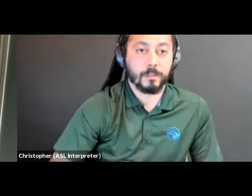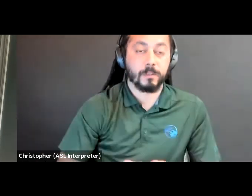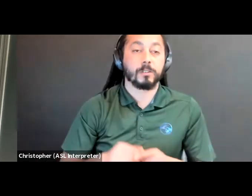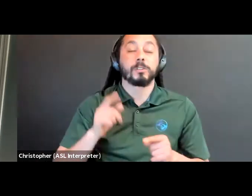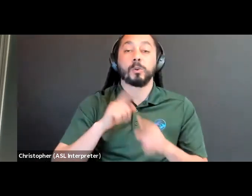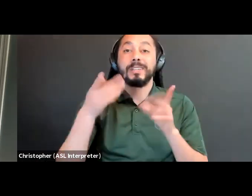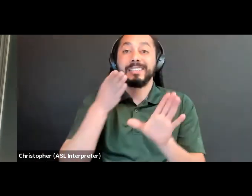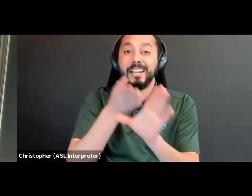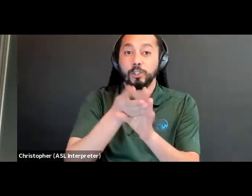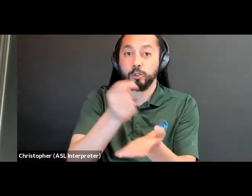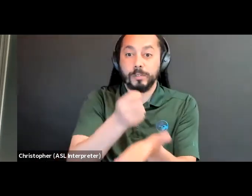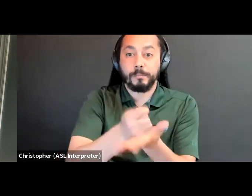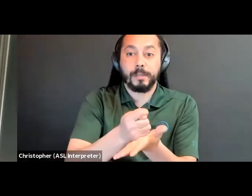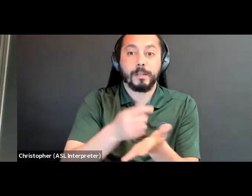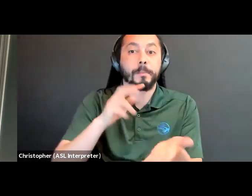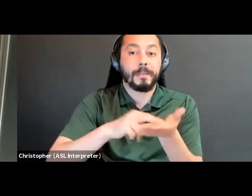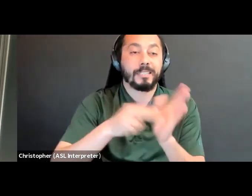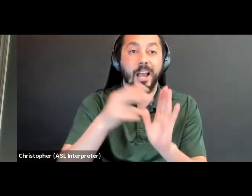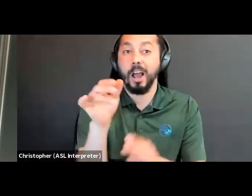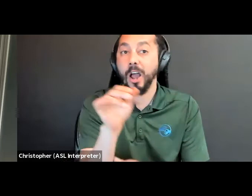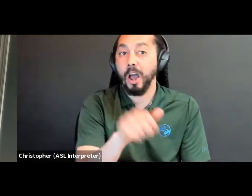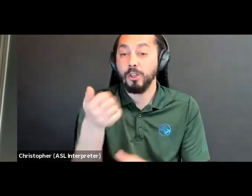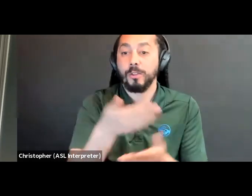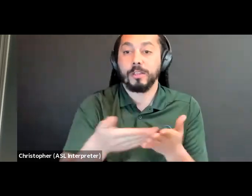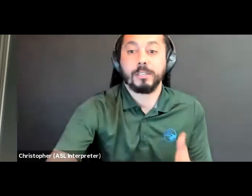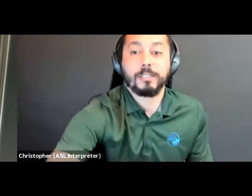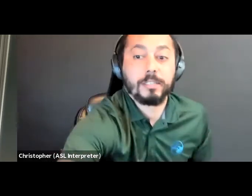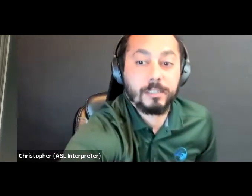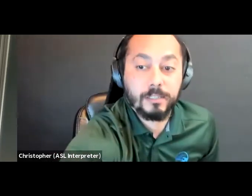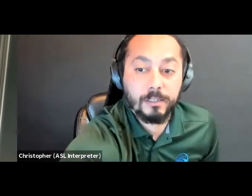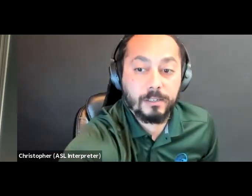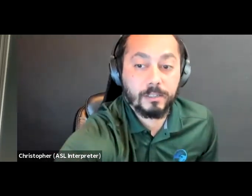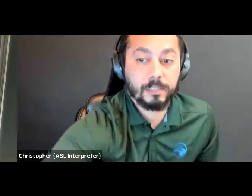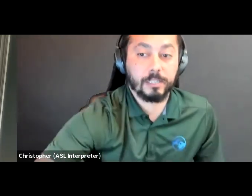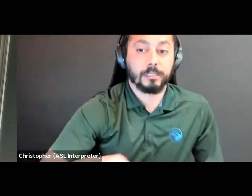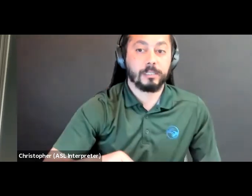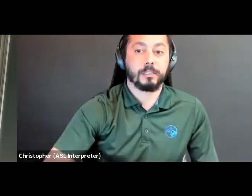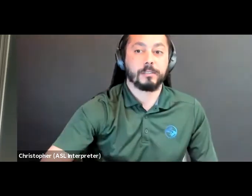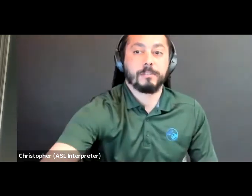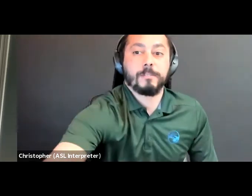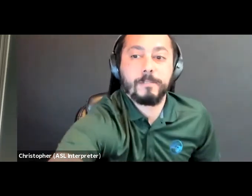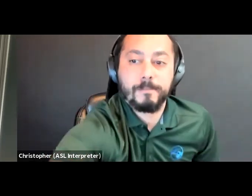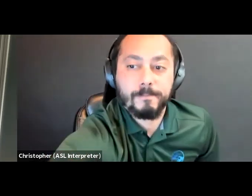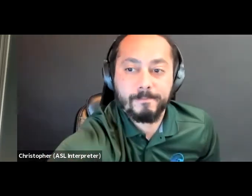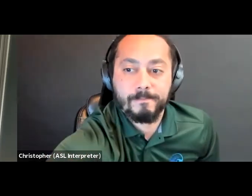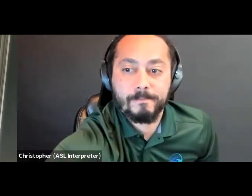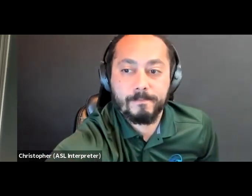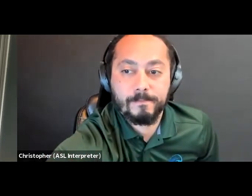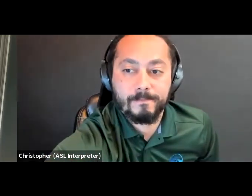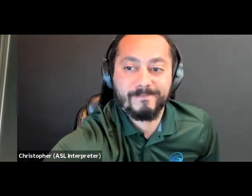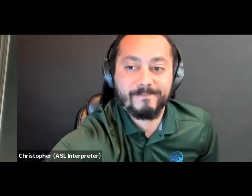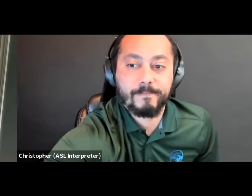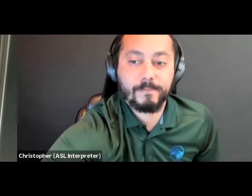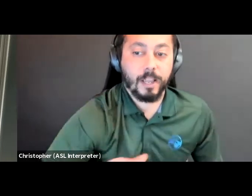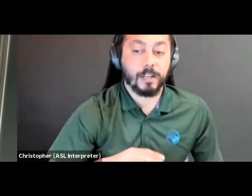other things, refers to the children exposure to domestic violence, It really looks like